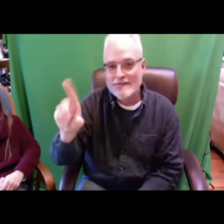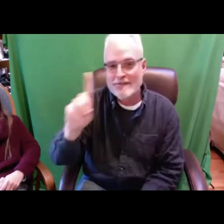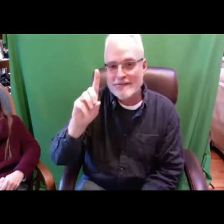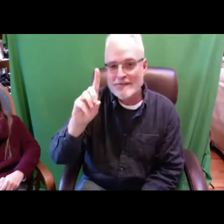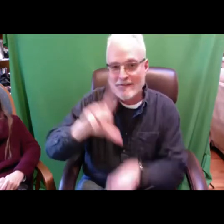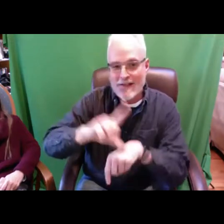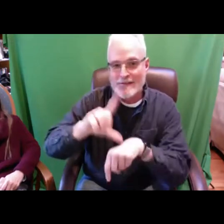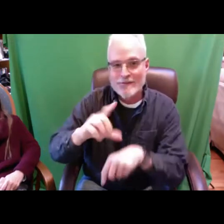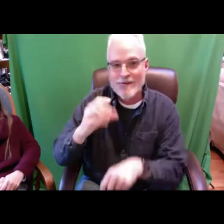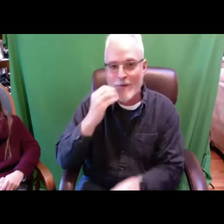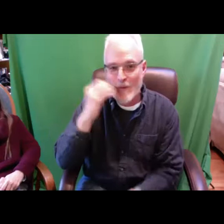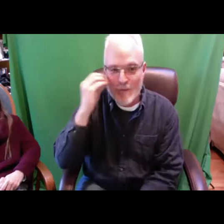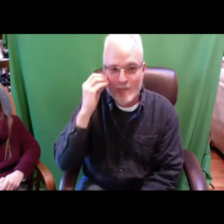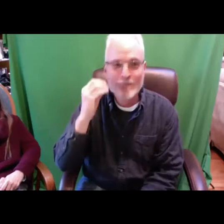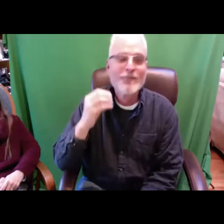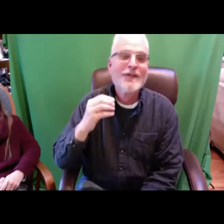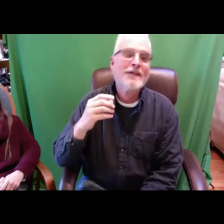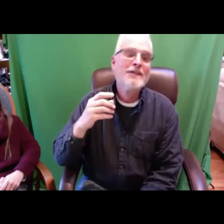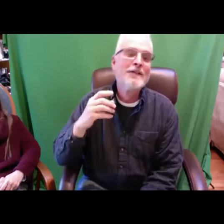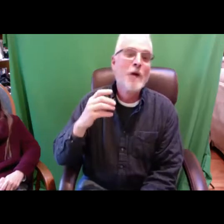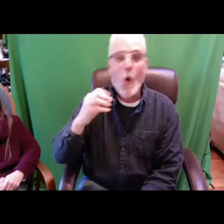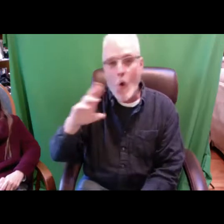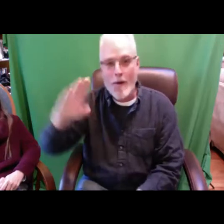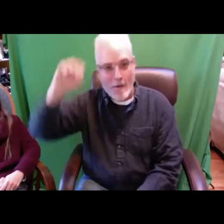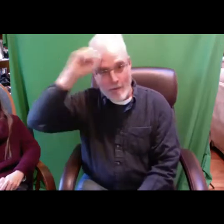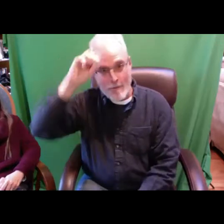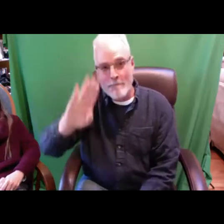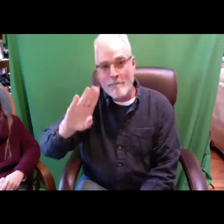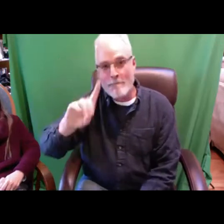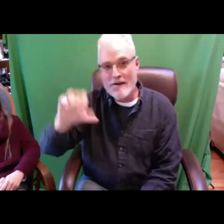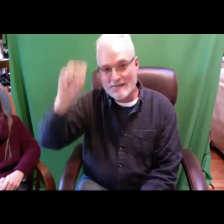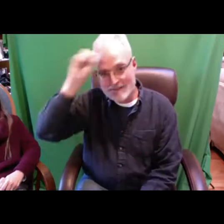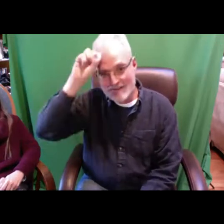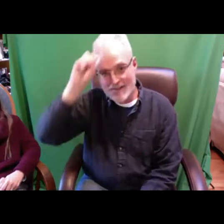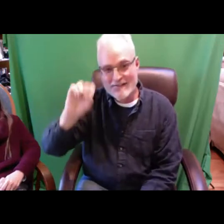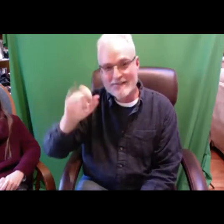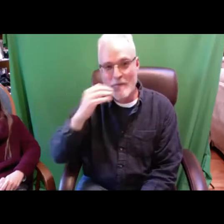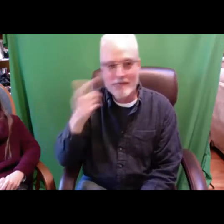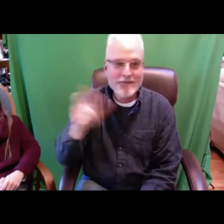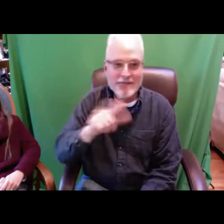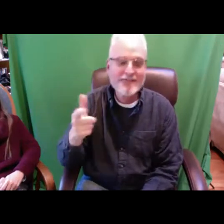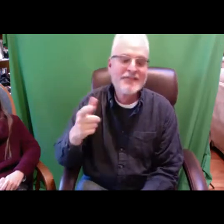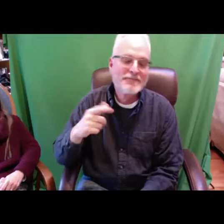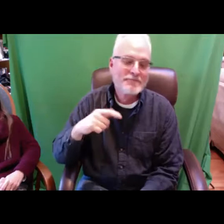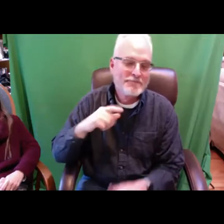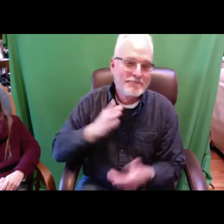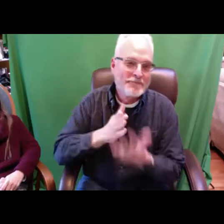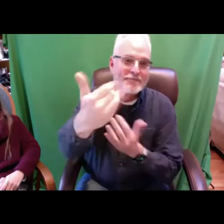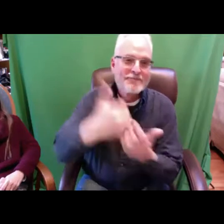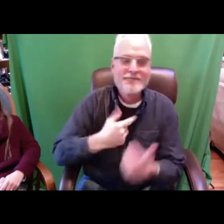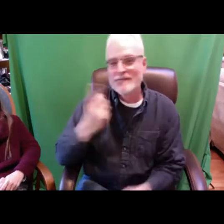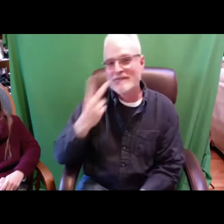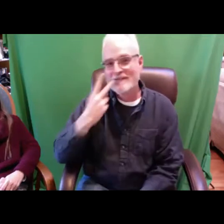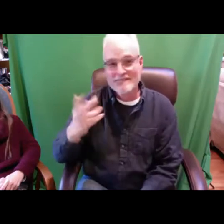in Oregon, but we would often stay at Dan and Joyce's house or Buddy and Bernice Singelton's, either of